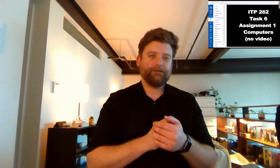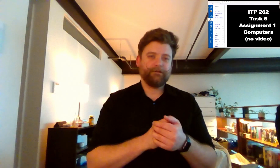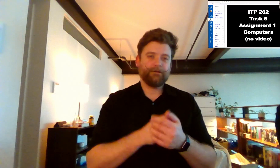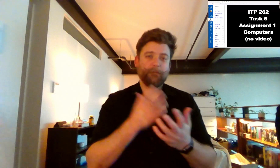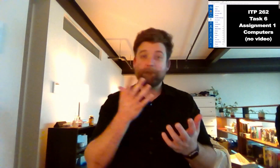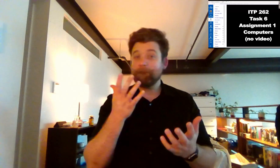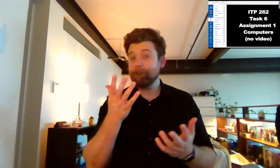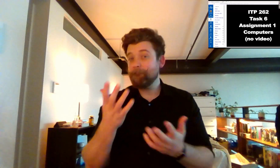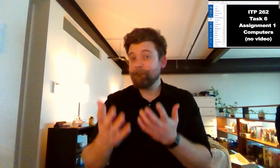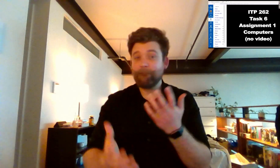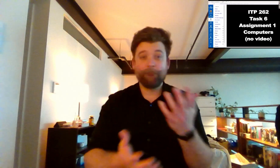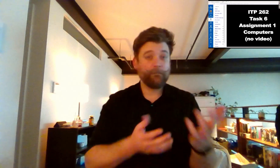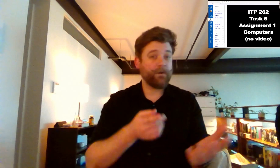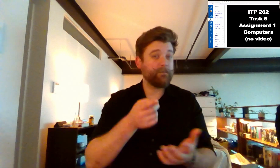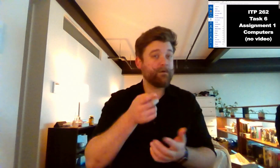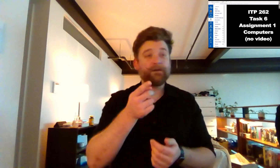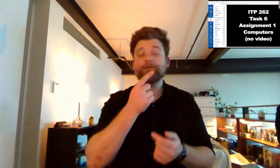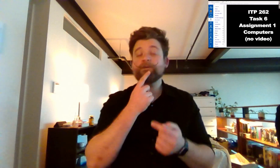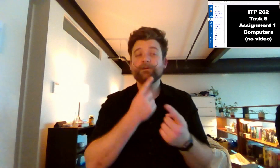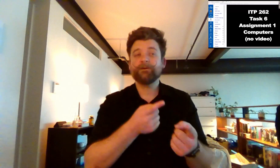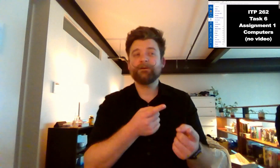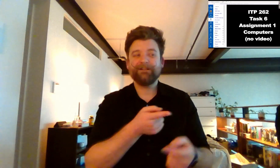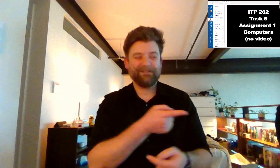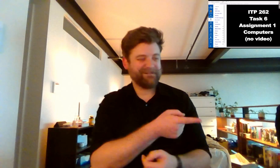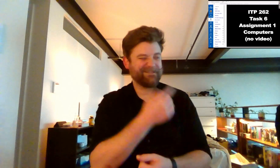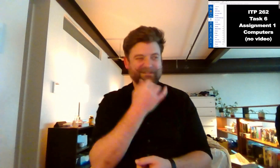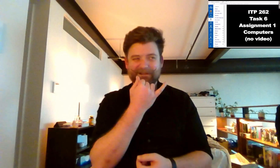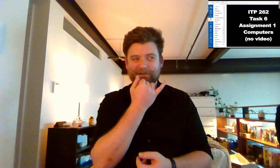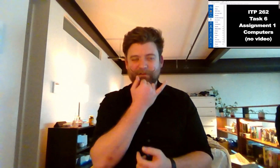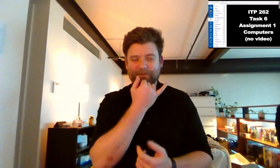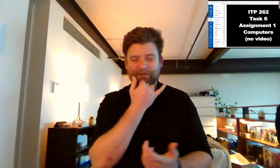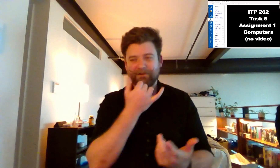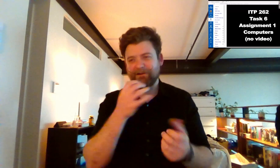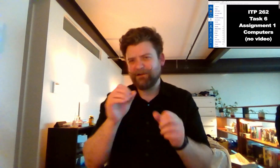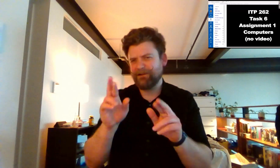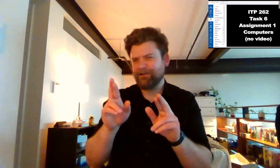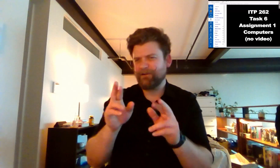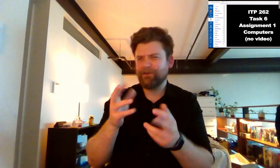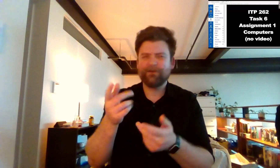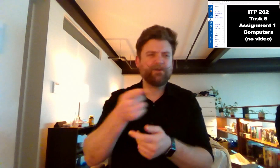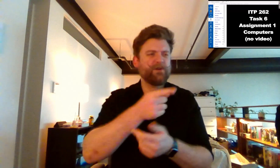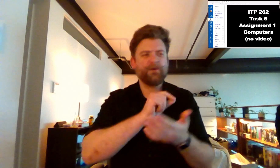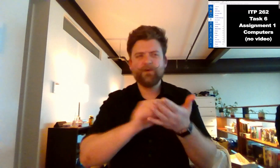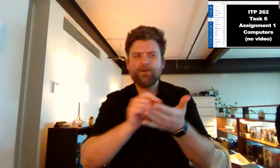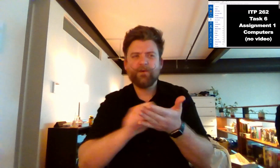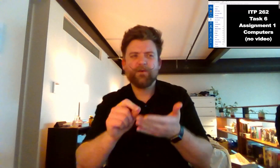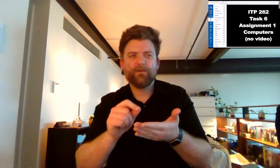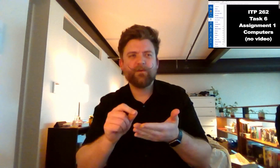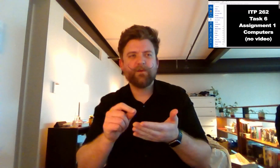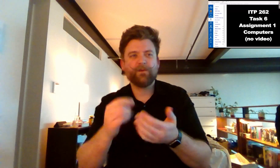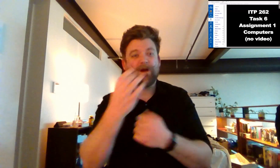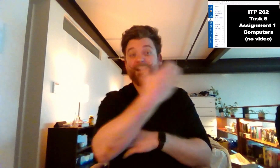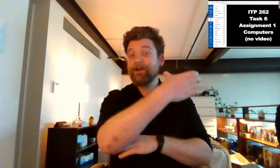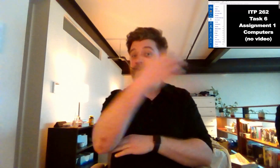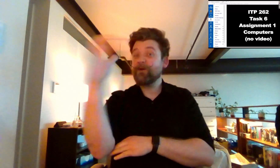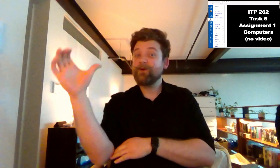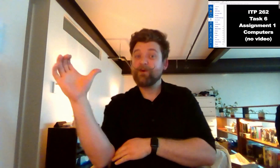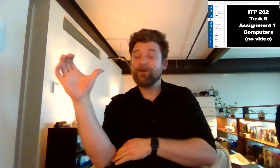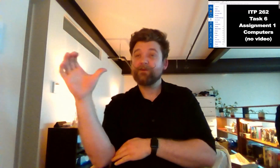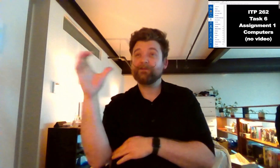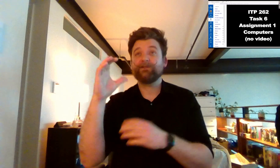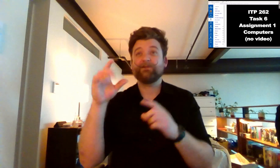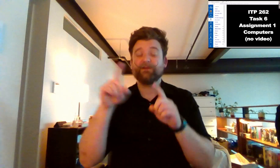Maybe you say something's wrong or right, or you want to vote for a specific thing. You know, it's different if you're writing your son or your daughter or your